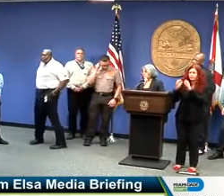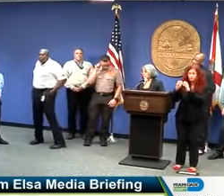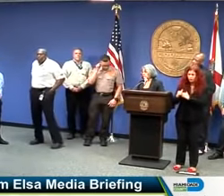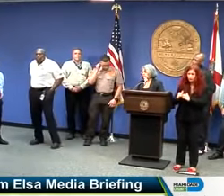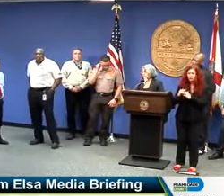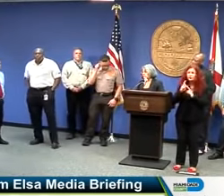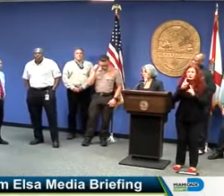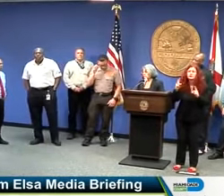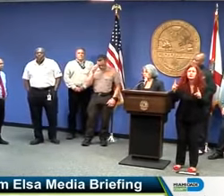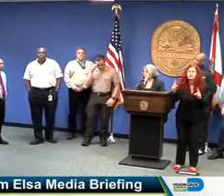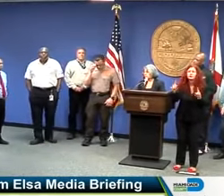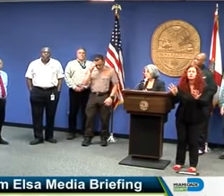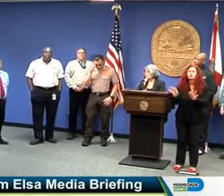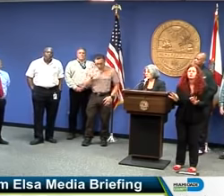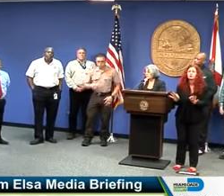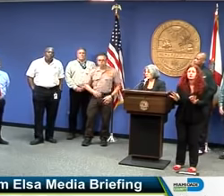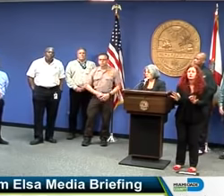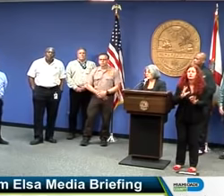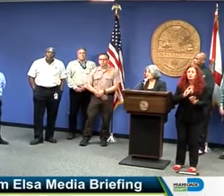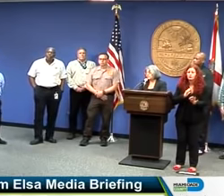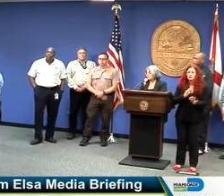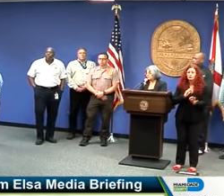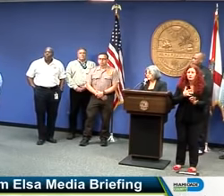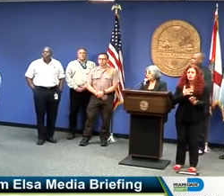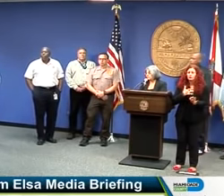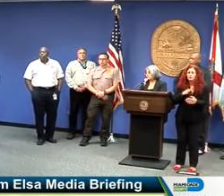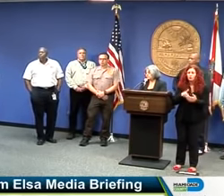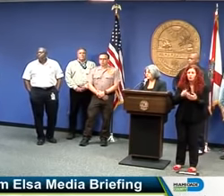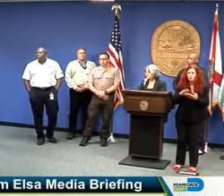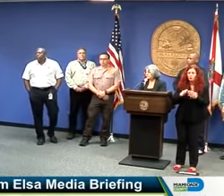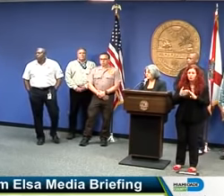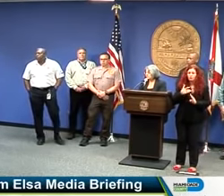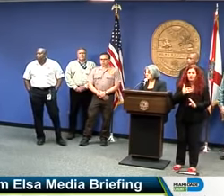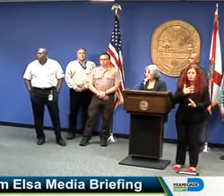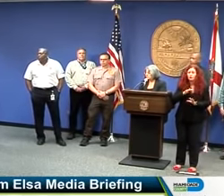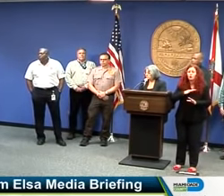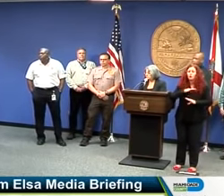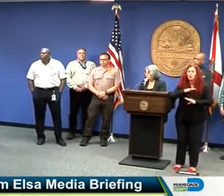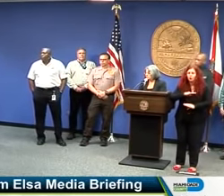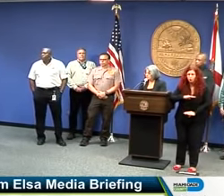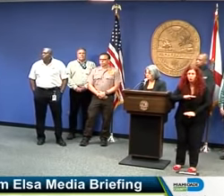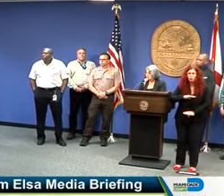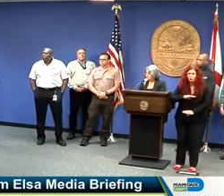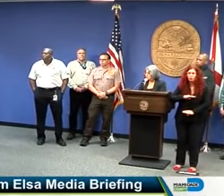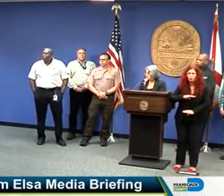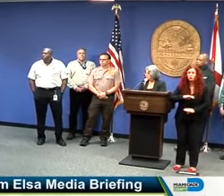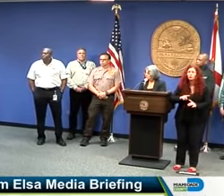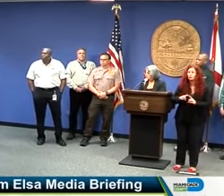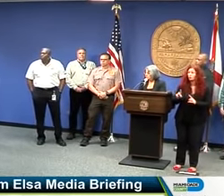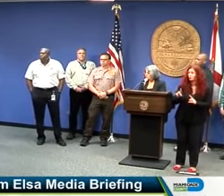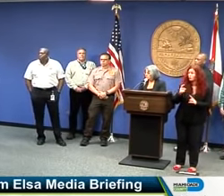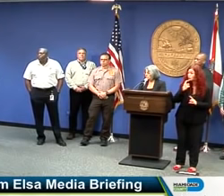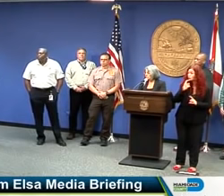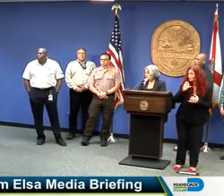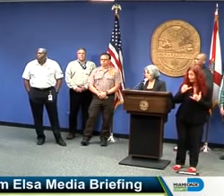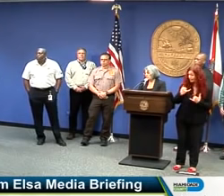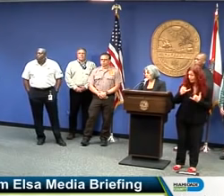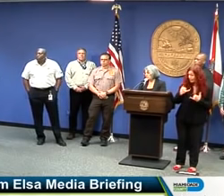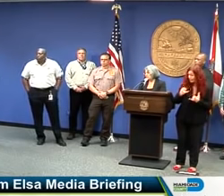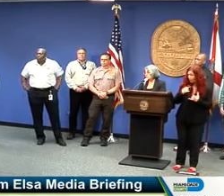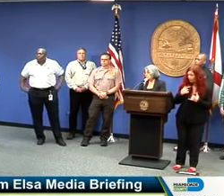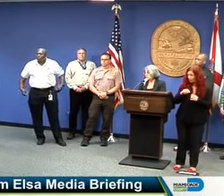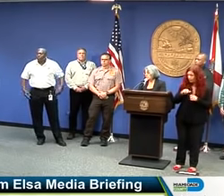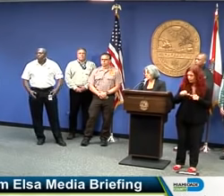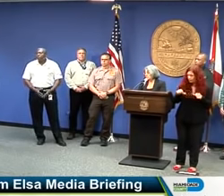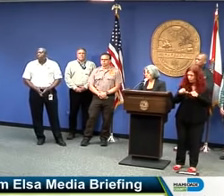for you, and there's a sense of relief, I think, in the community and in this room. You mentioned now that you can access the area